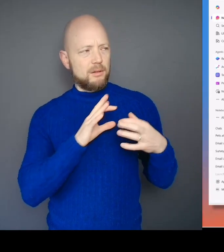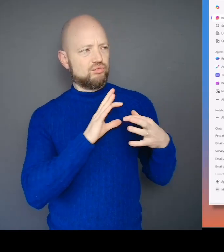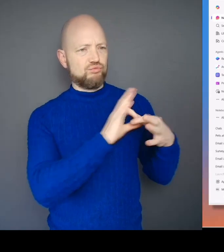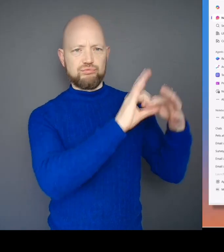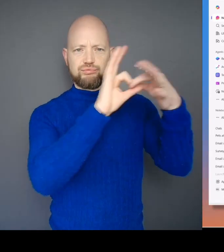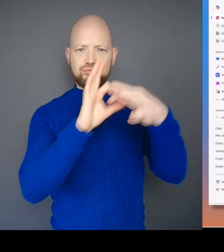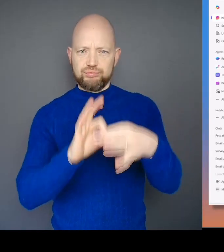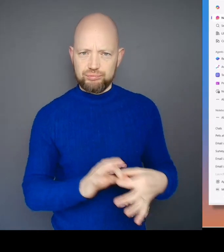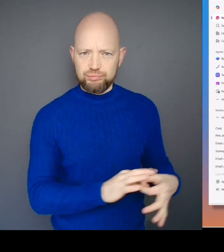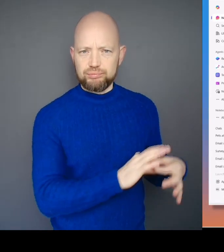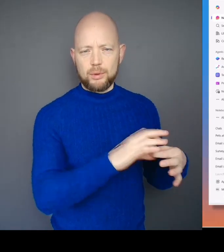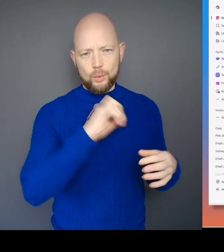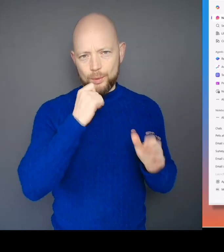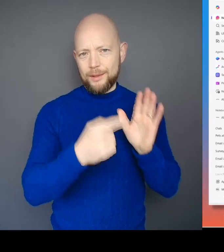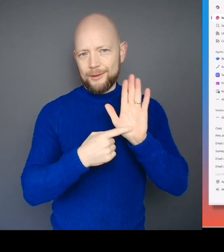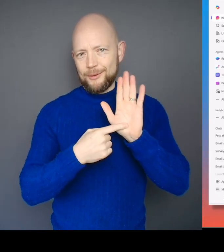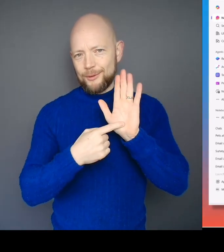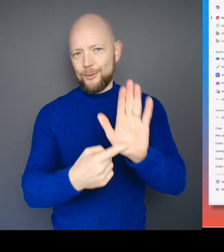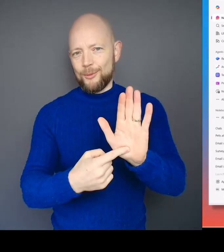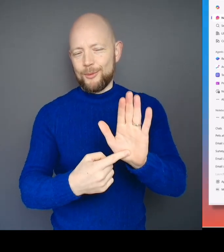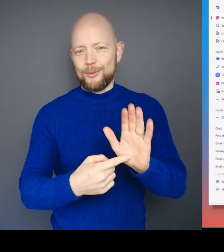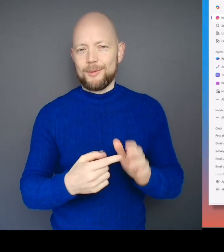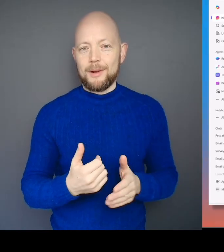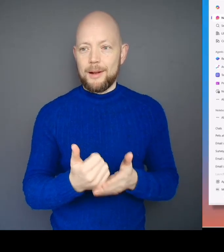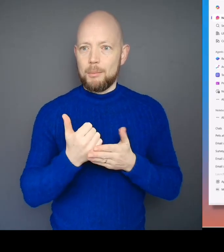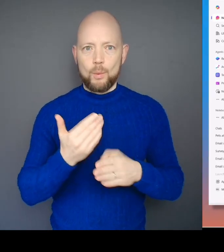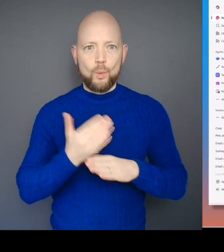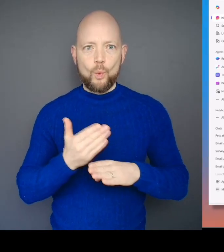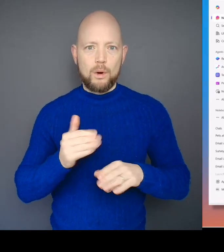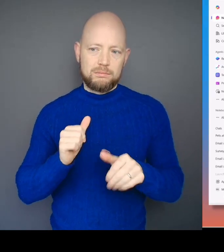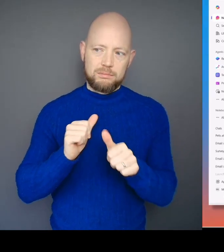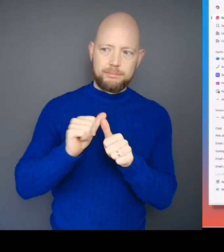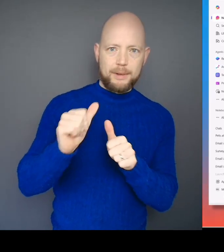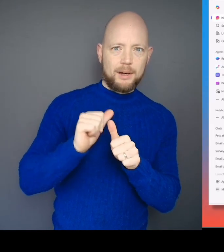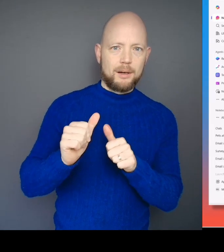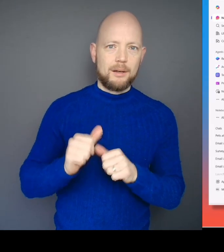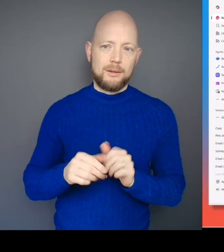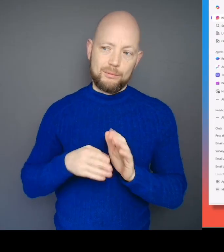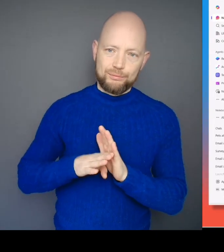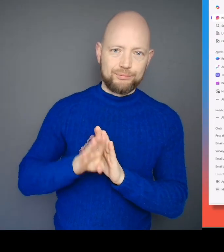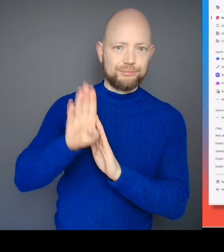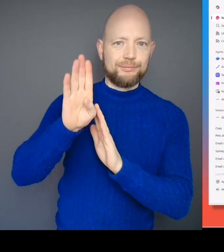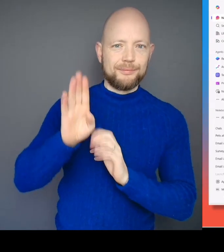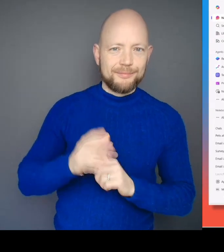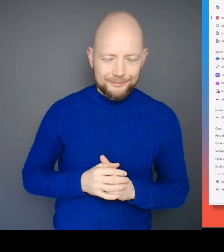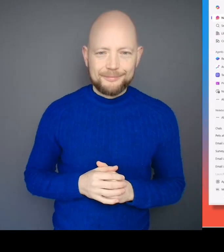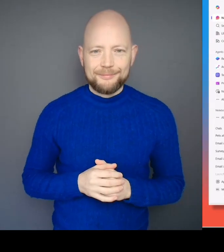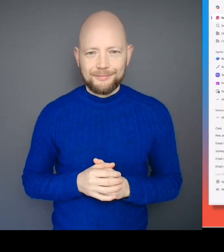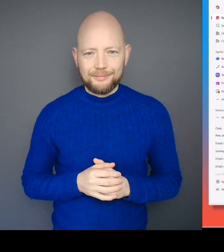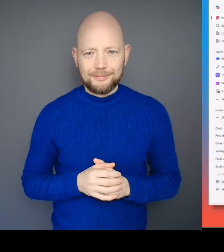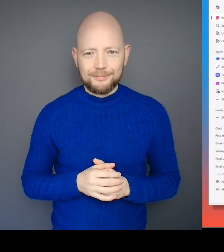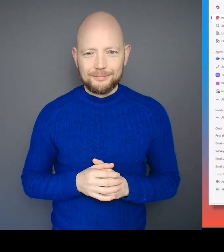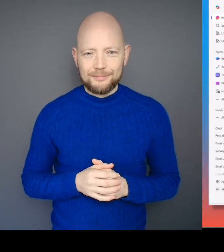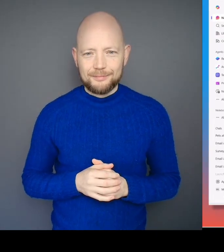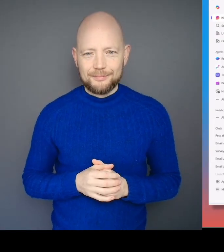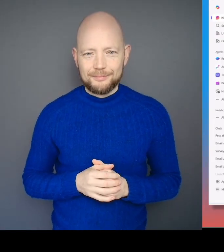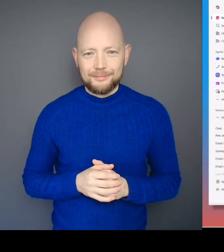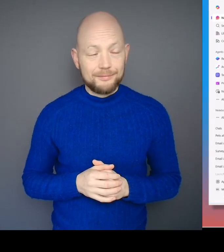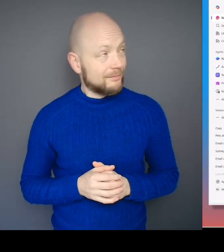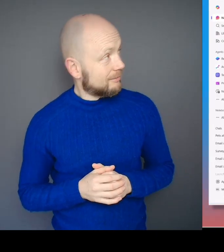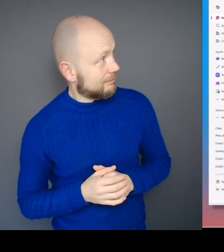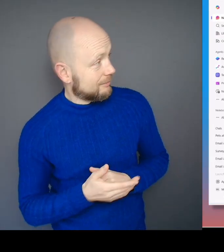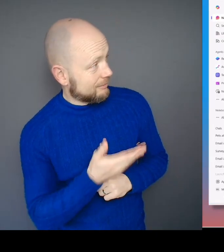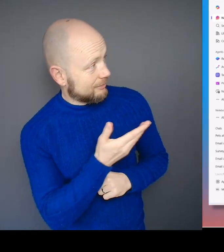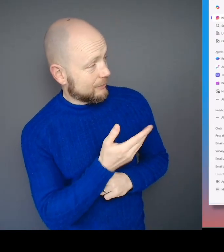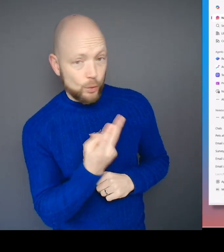to everything that I would normally have access to even without it, but I can just do a whole lot more with it than I used to be able to. So this core